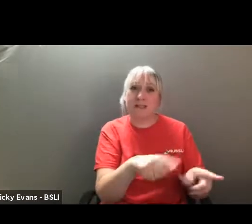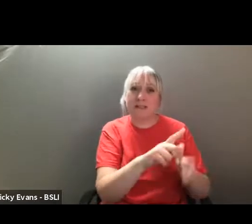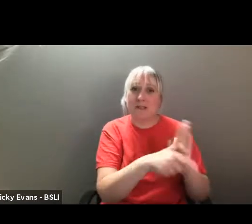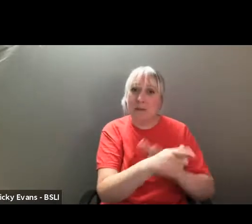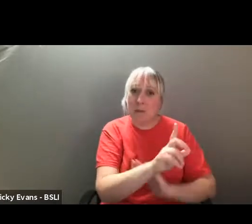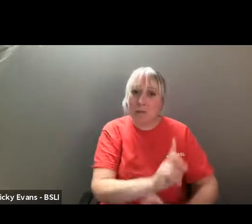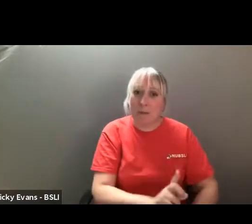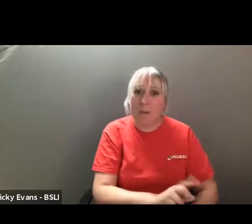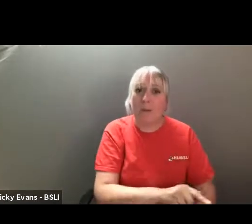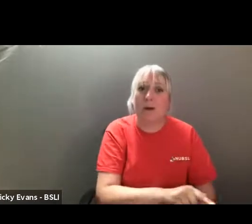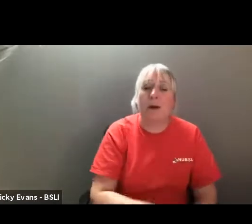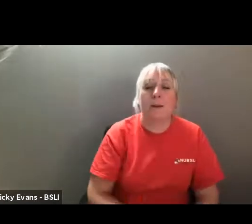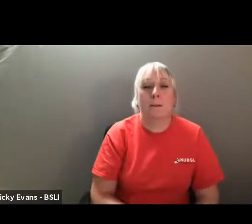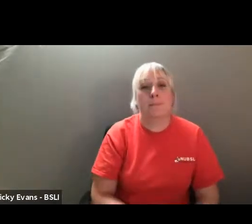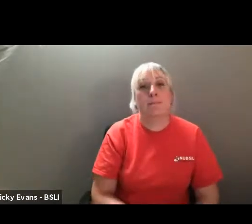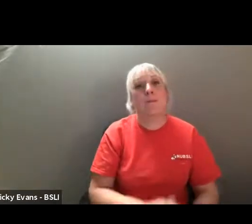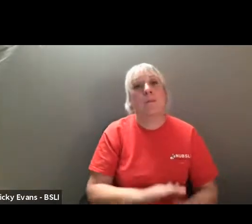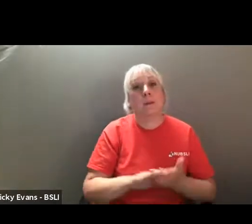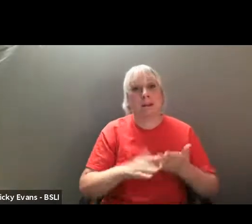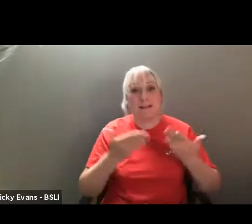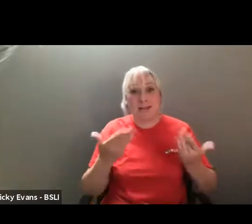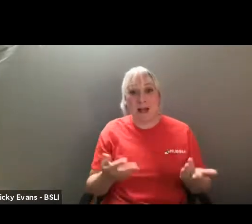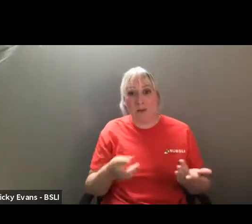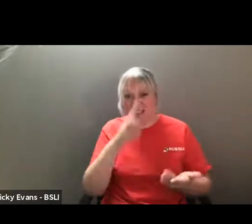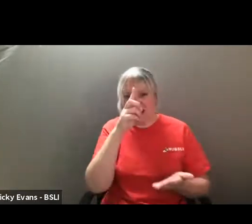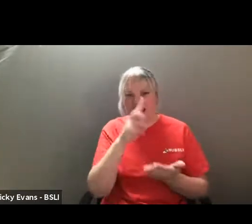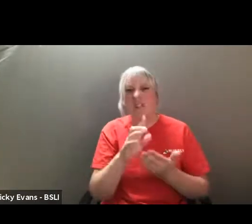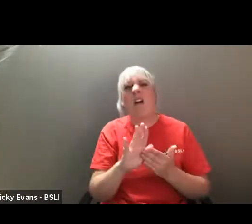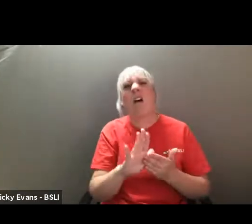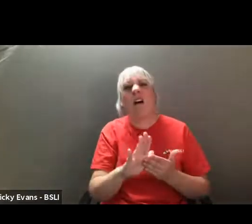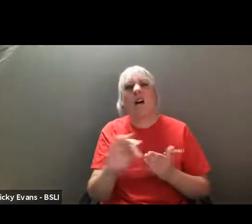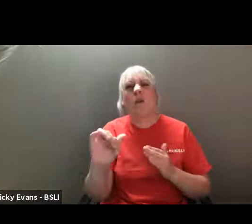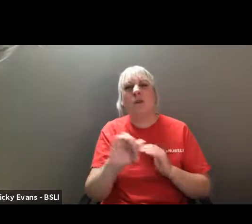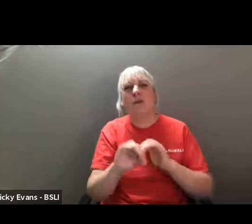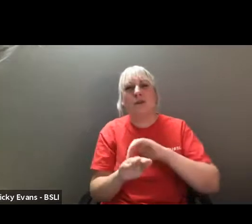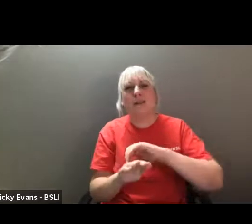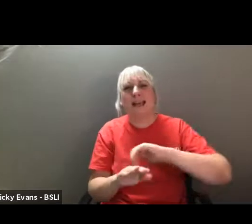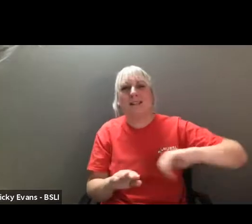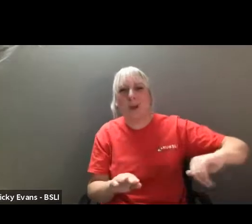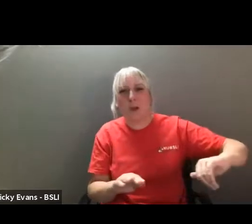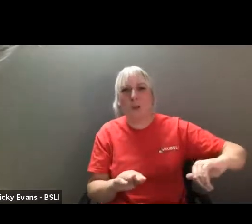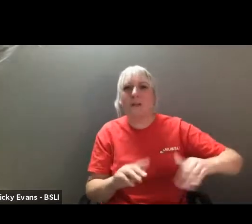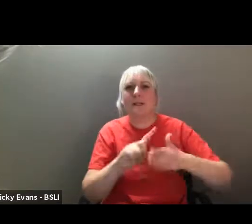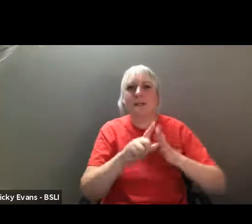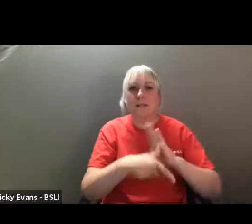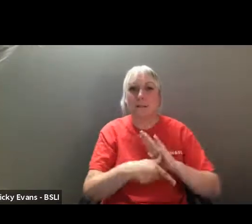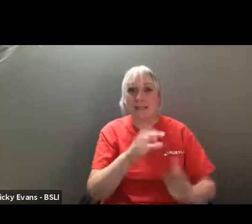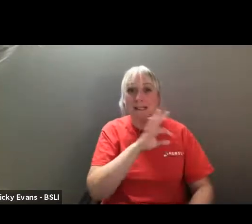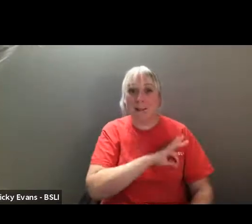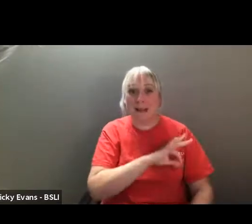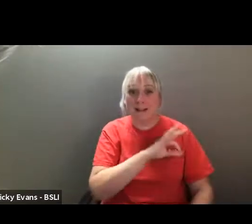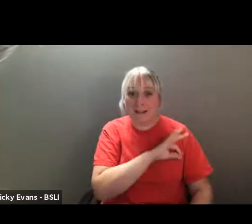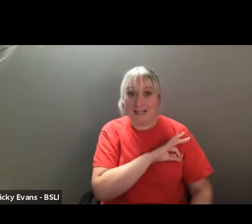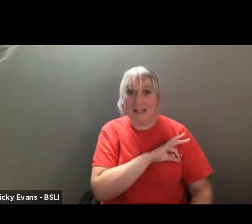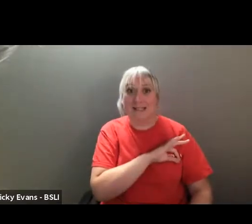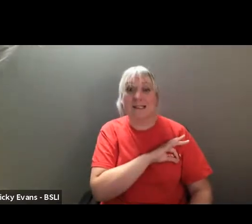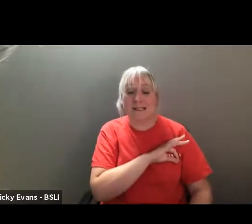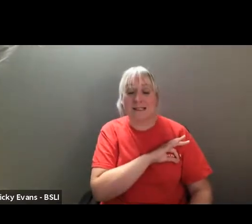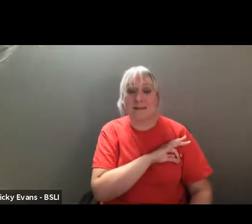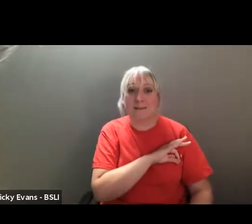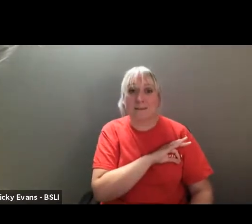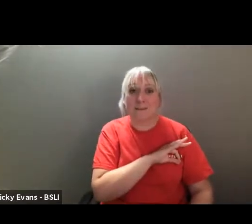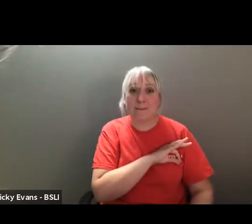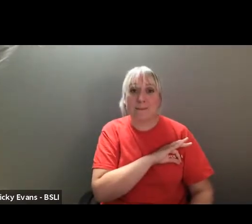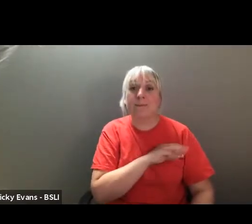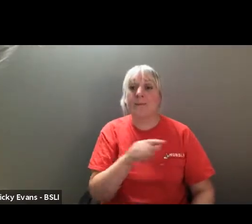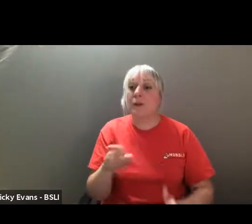that, they've decided to exclude disability benefits from the